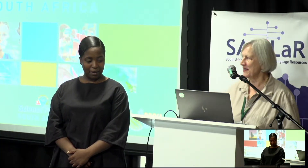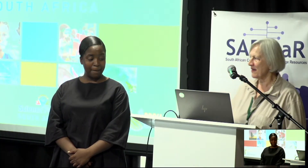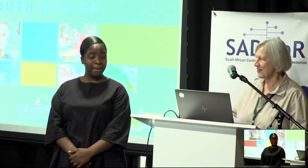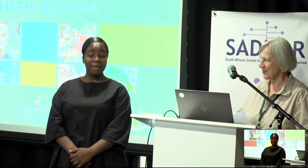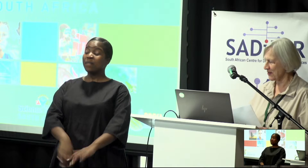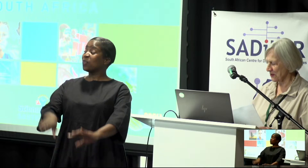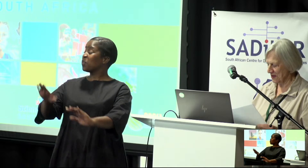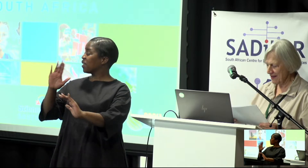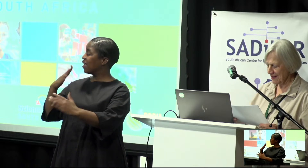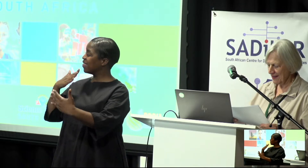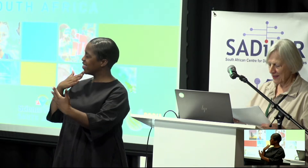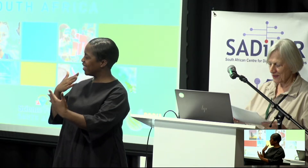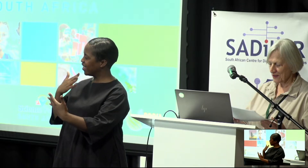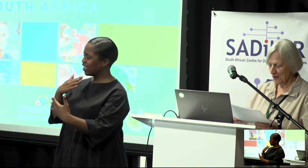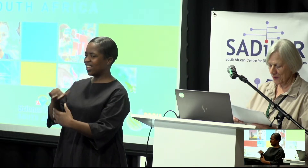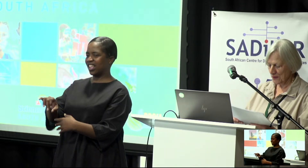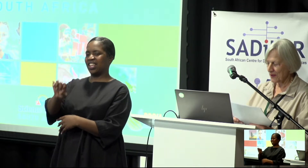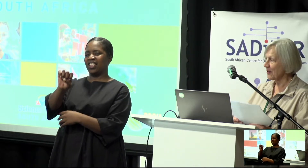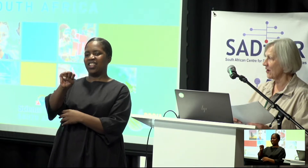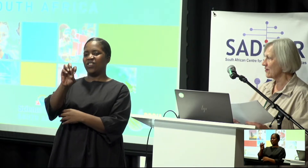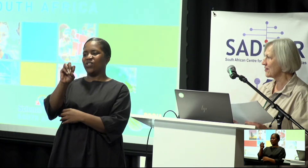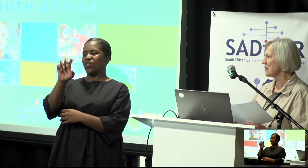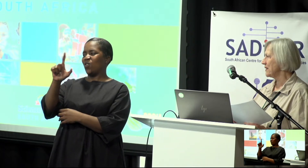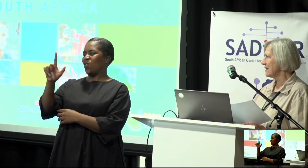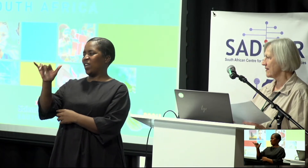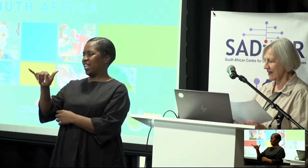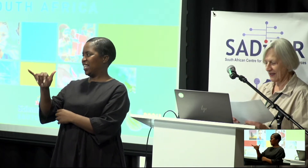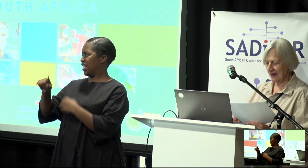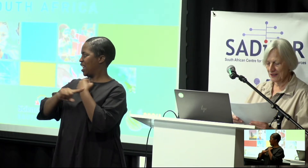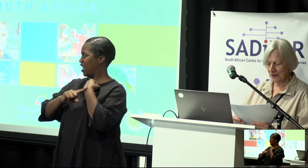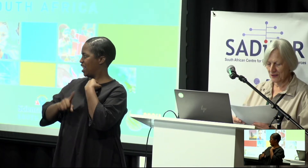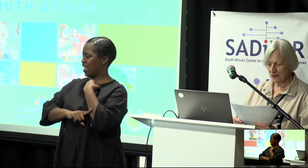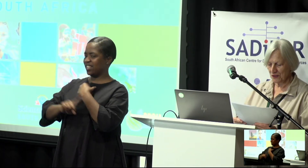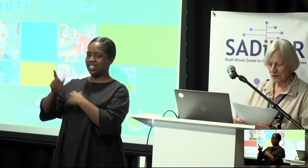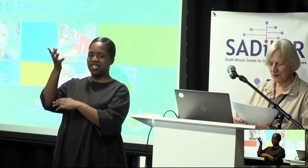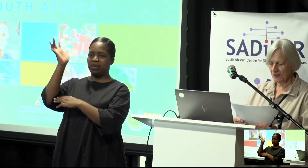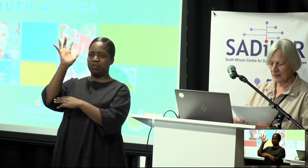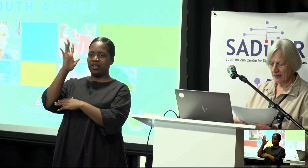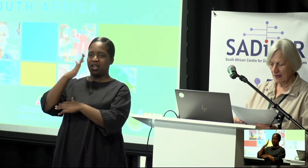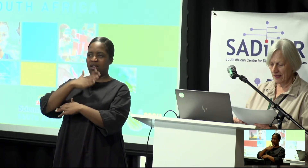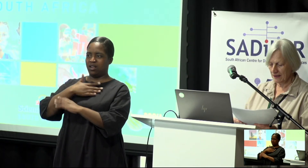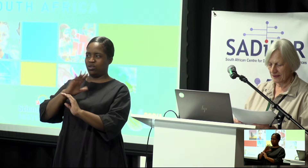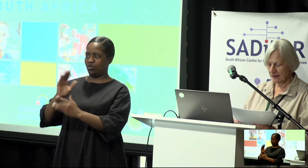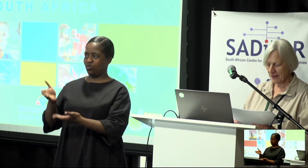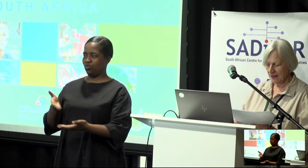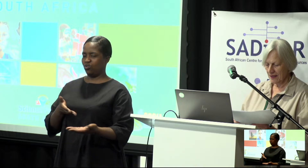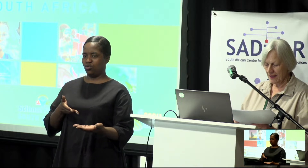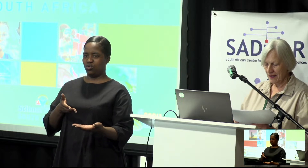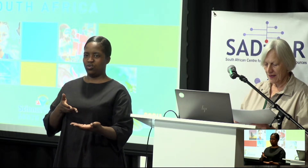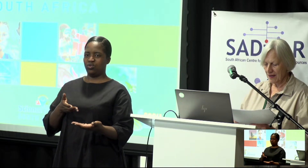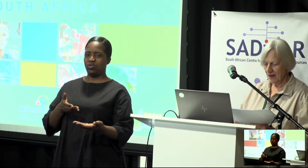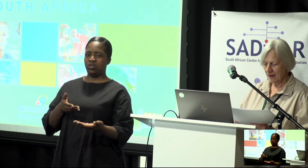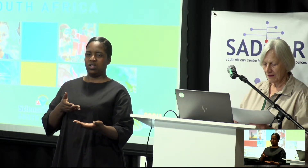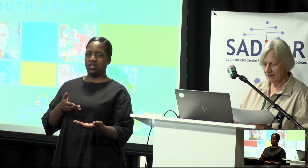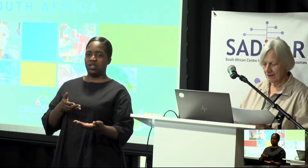Thank you very much, Soli. So the last speaker that I'd like to introduce is